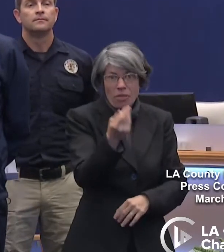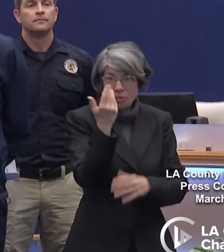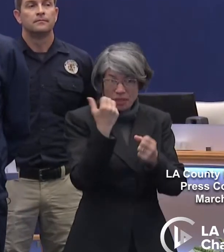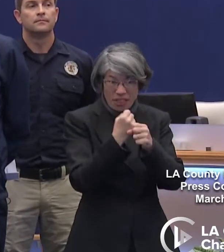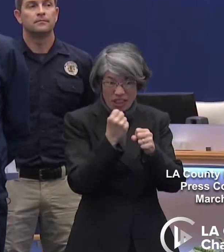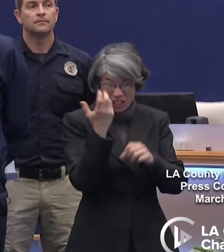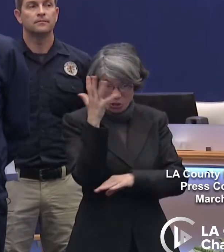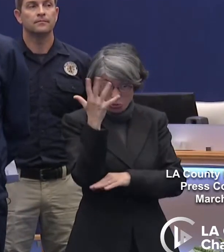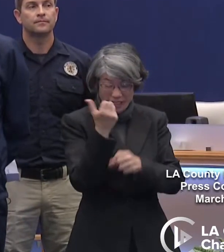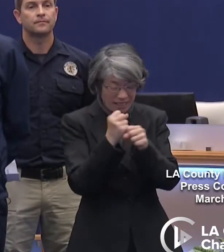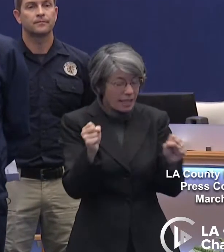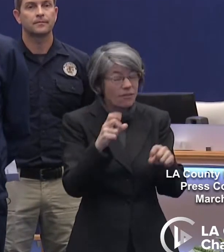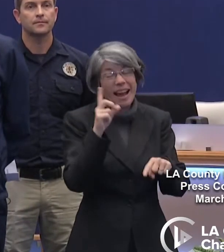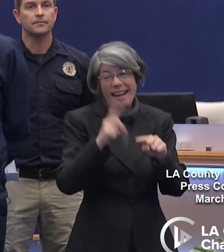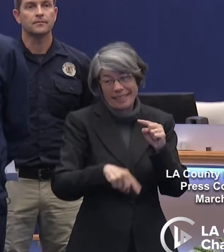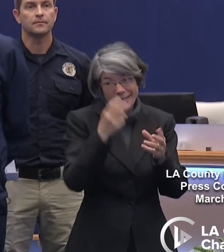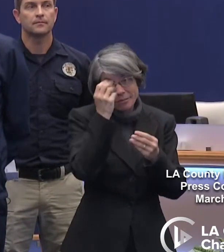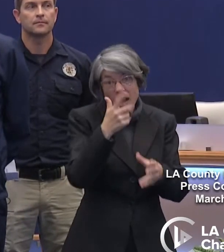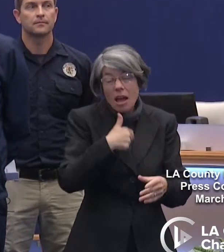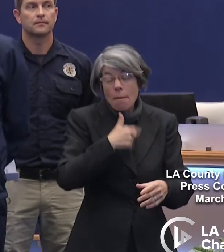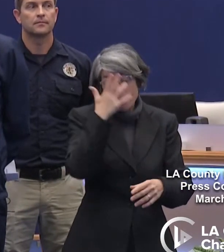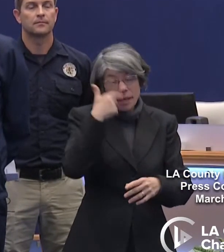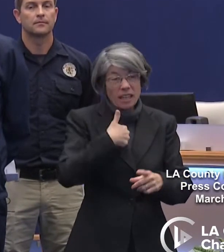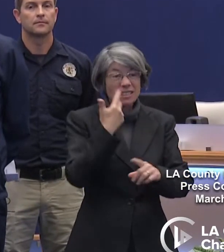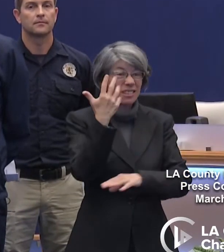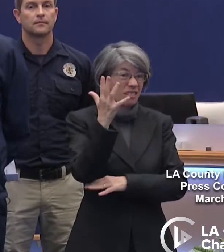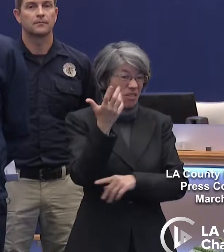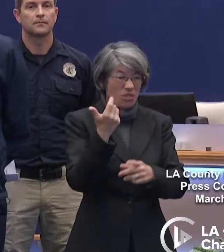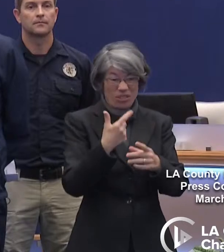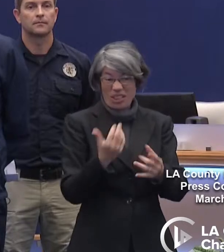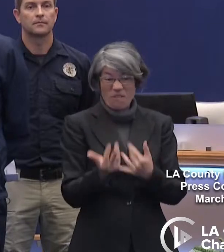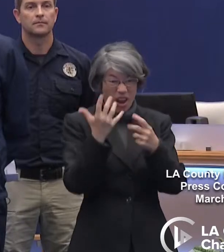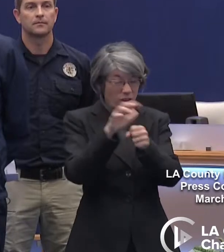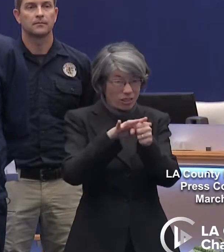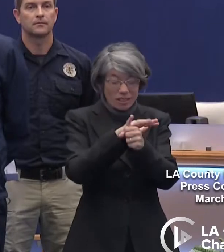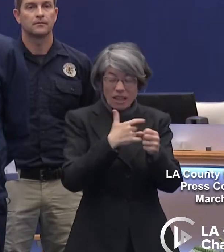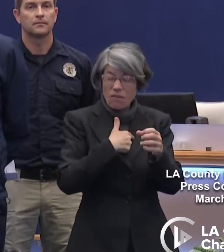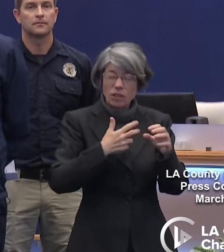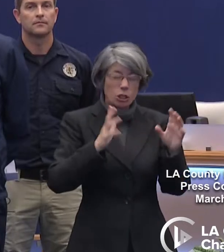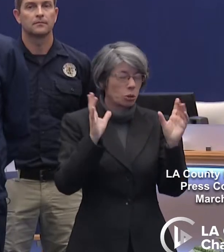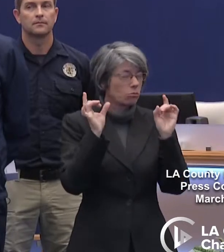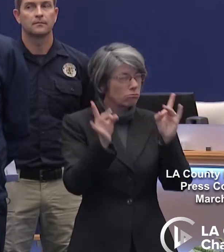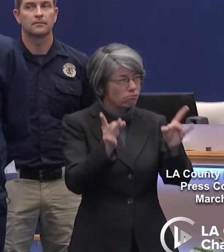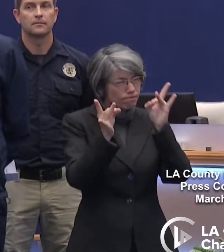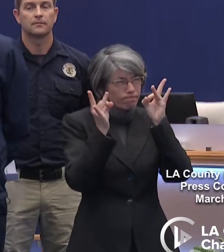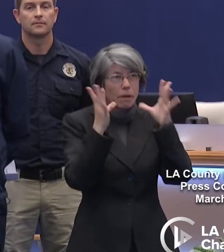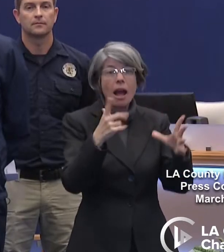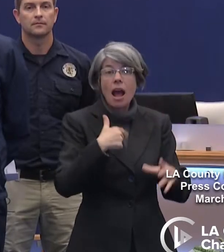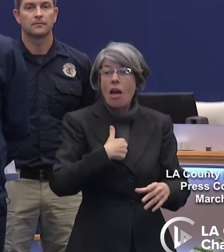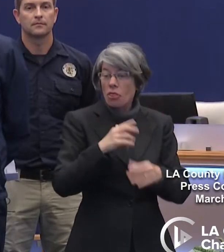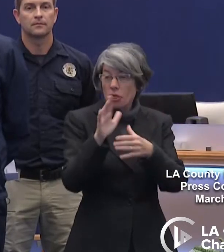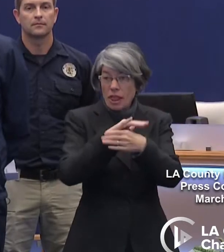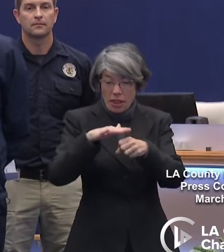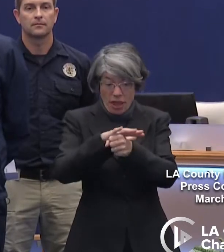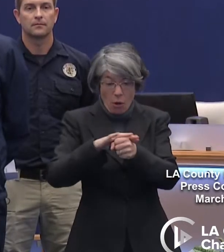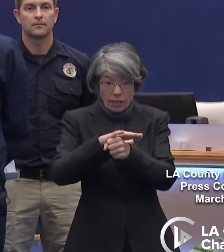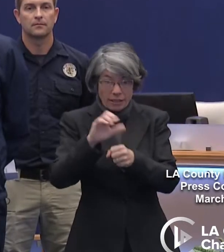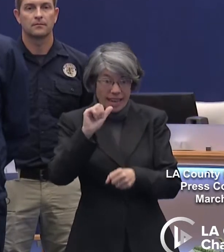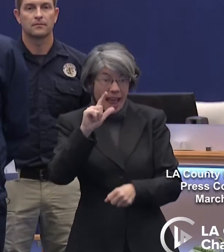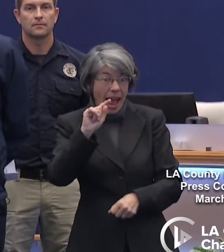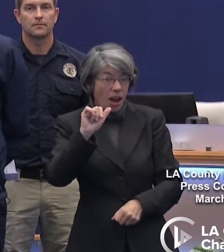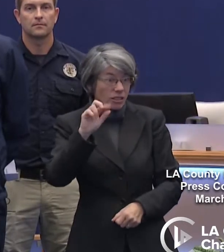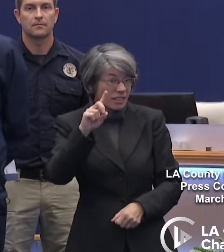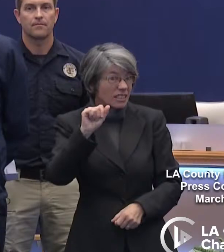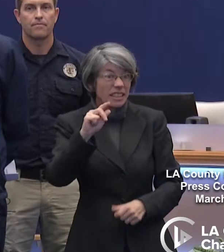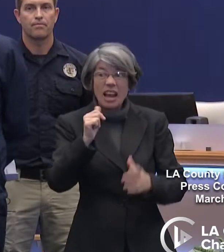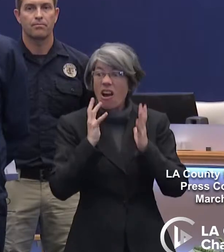saved. These urban wildfires are devastating. There are some pockets of Altadena which were not impacted, and they're surrounded in